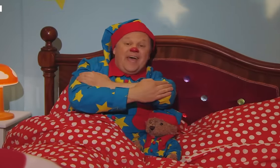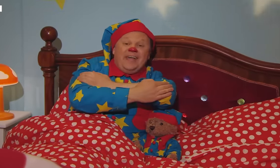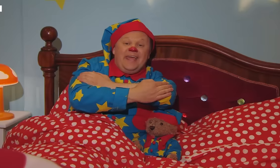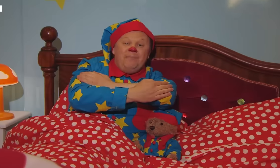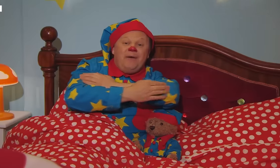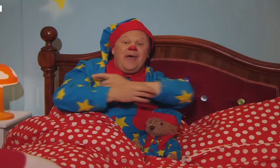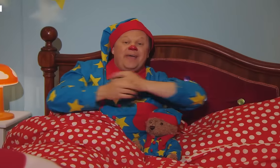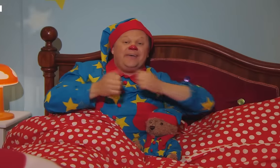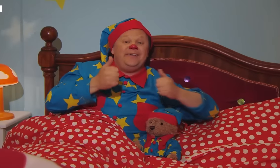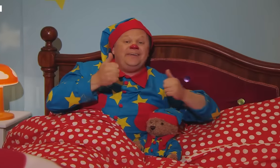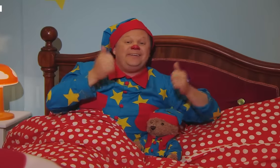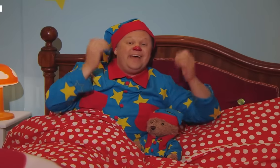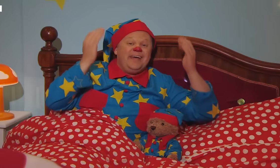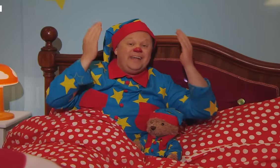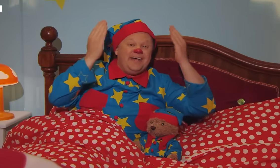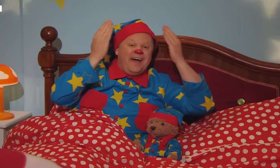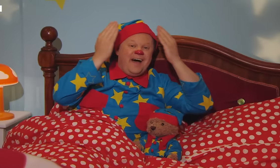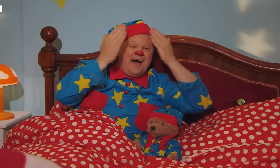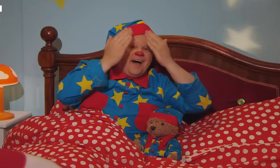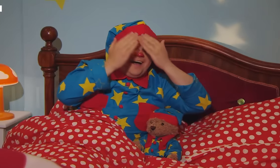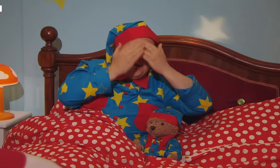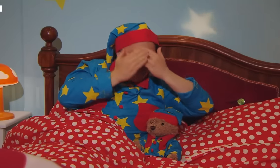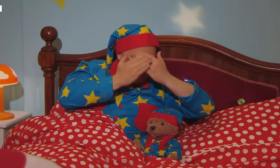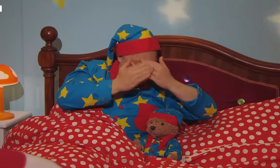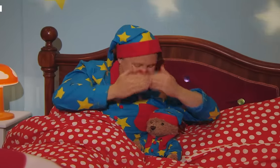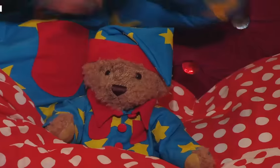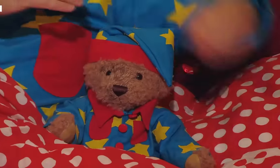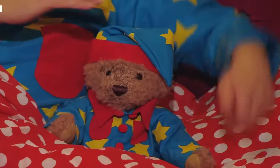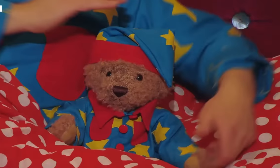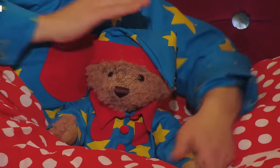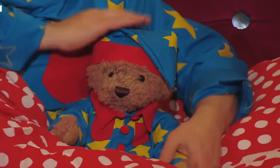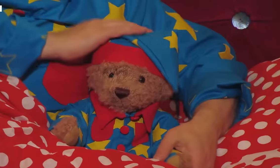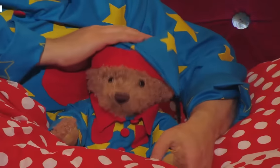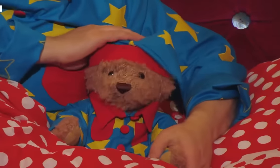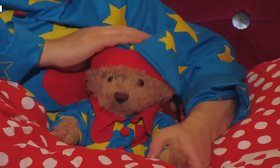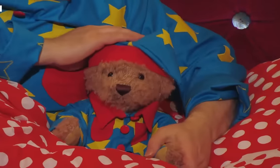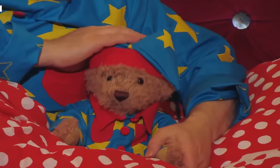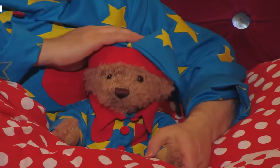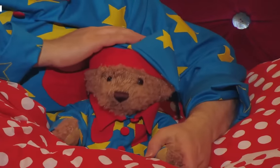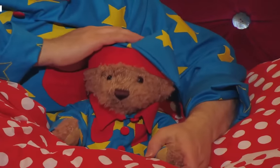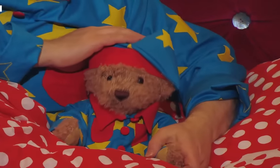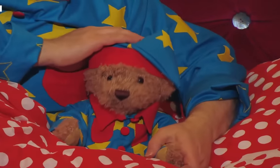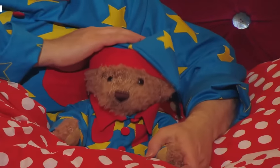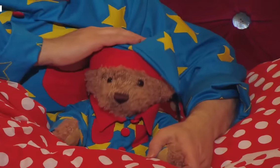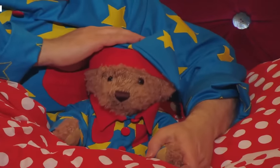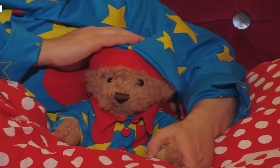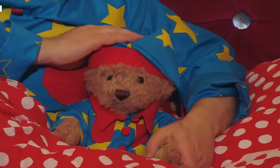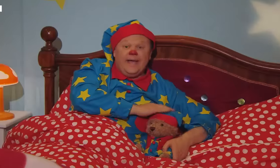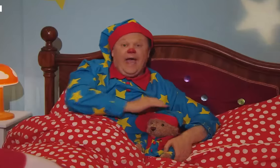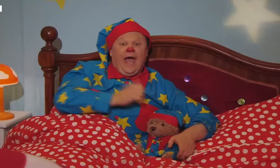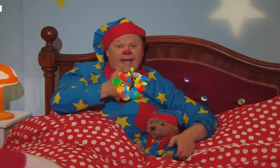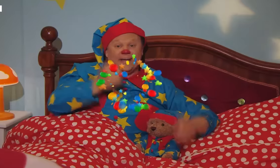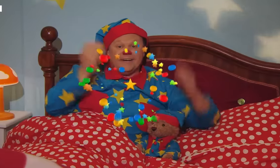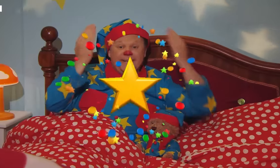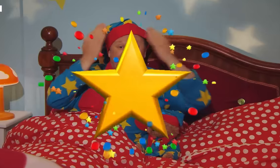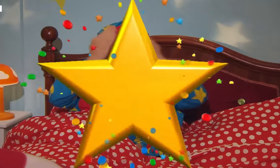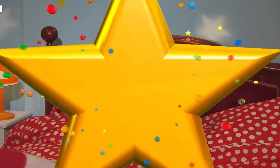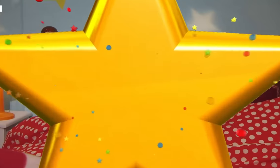teddy bear good night. Good night, Tumble Ted. And good night to